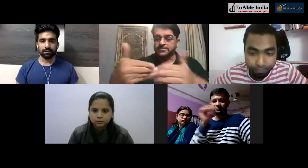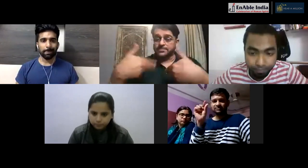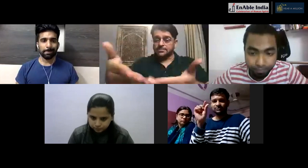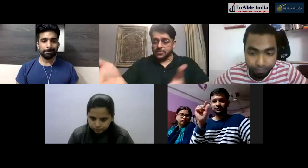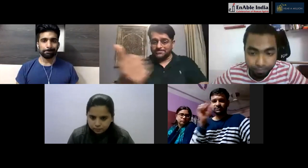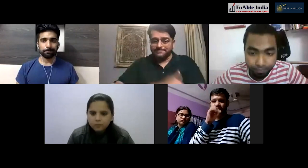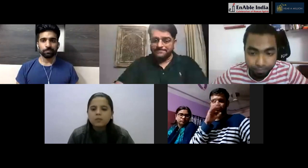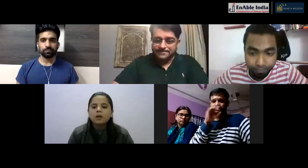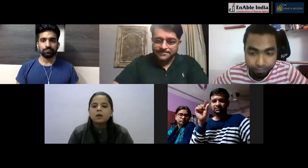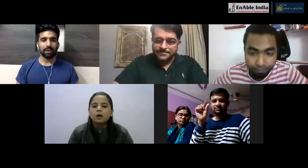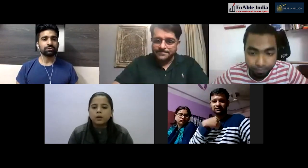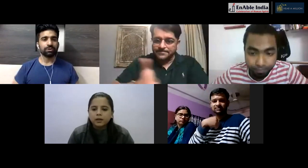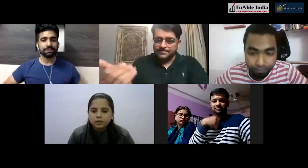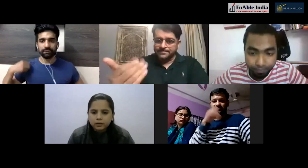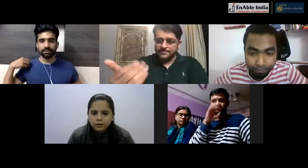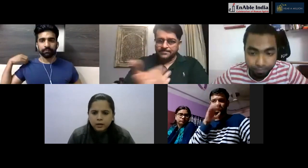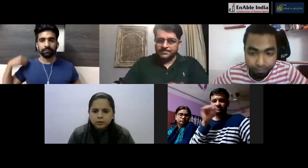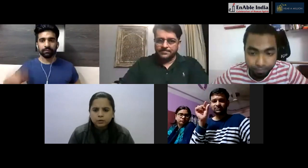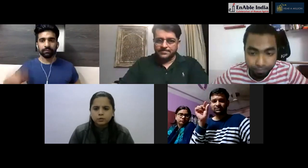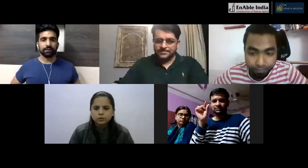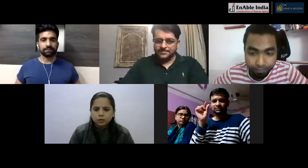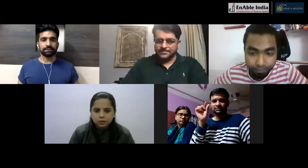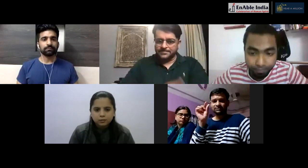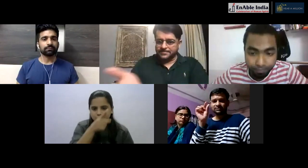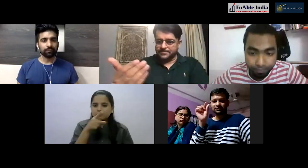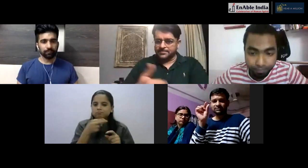doctor. I was Okay. going to say the same. So